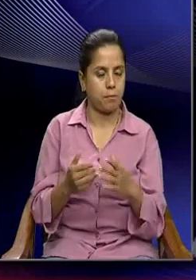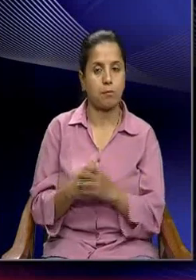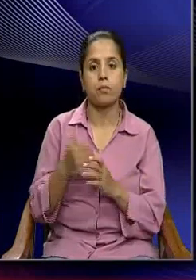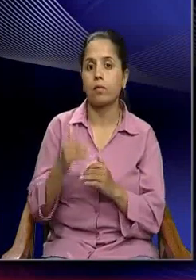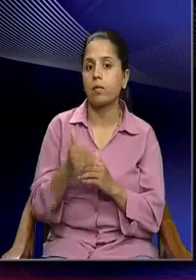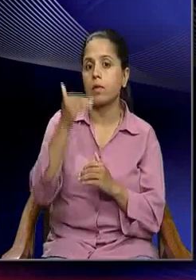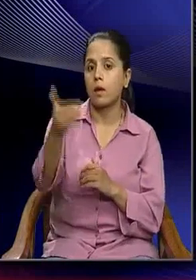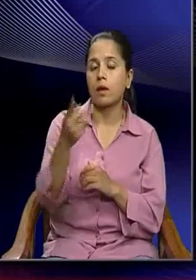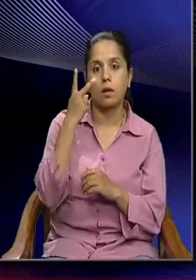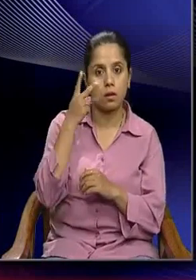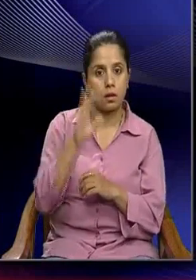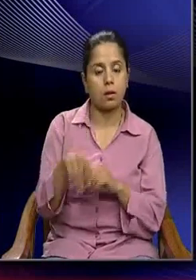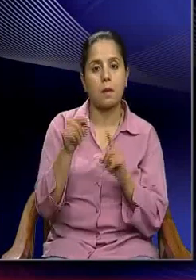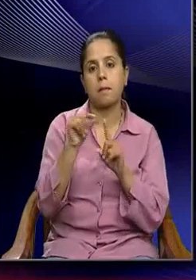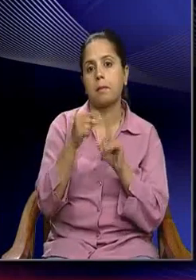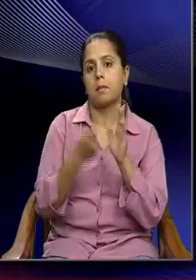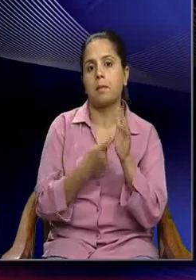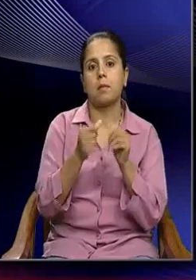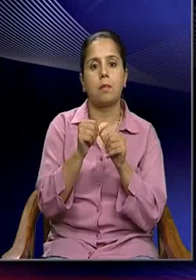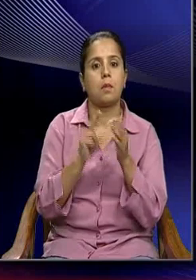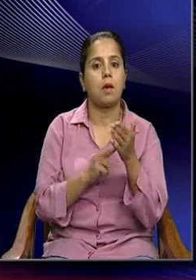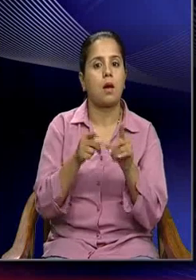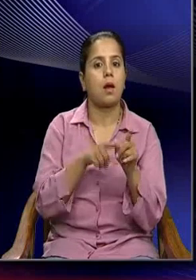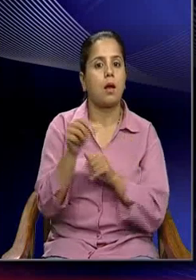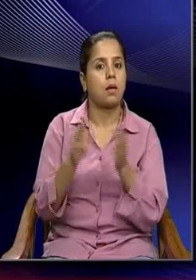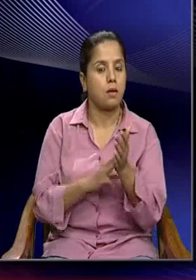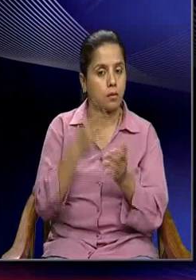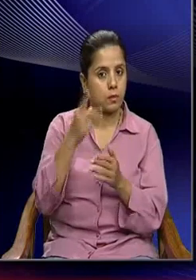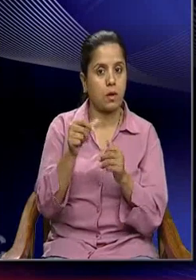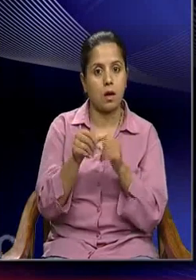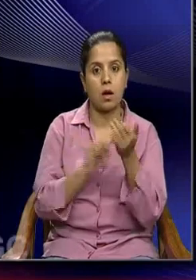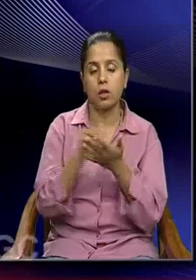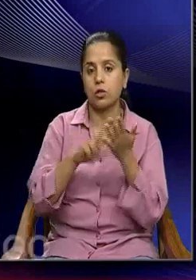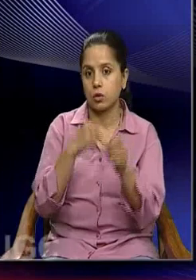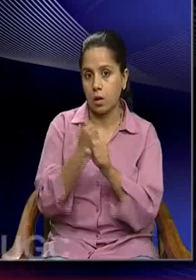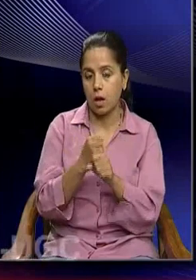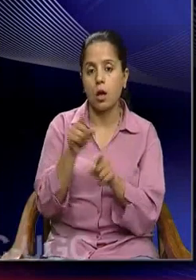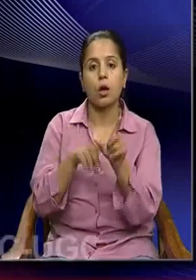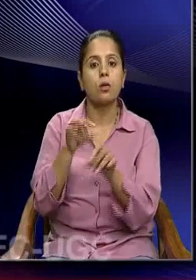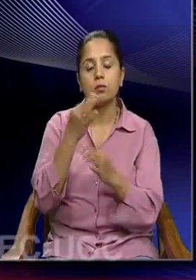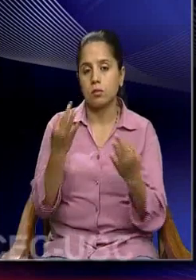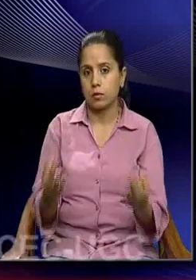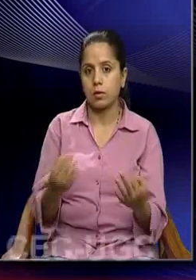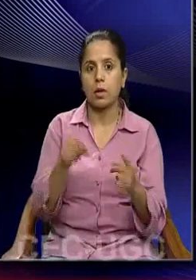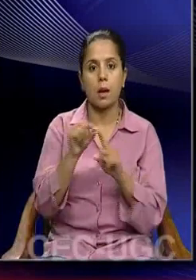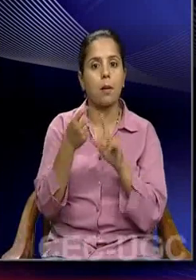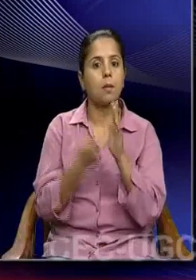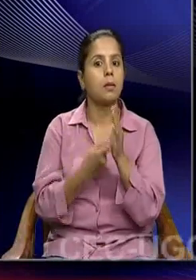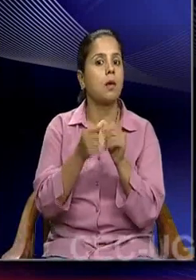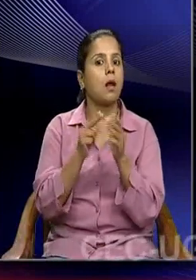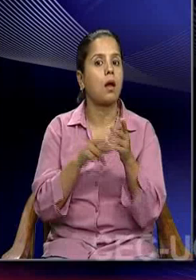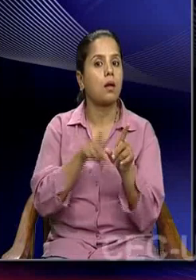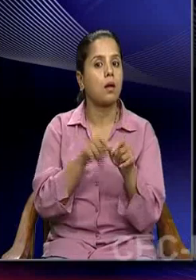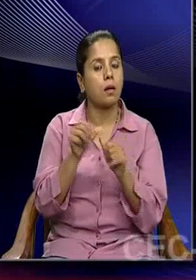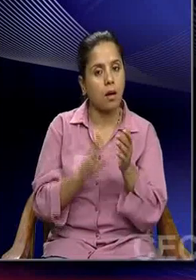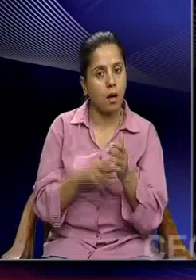Next comes the pranayama. In Ashtang Yoga, pranayama is an essential